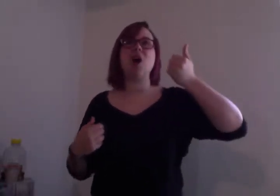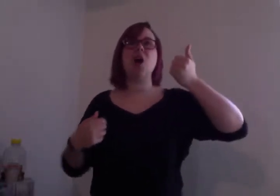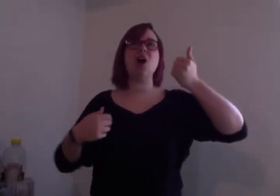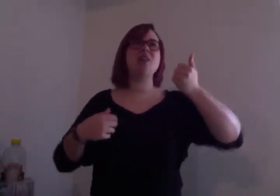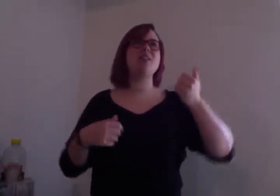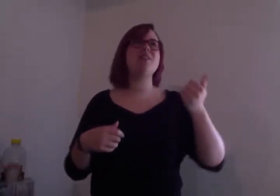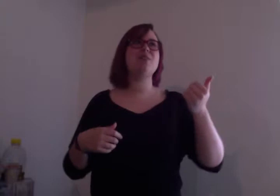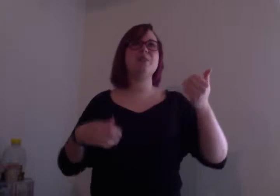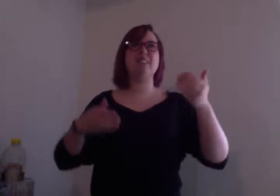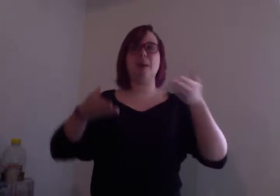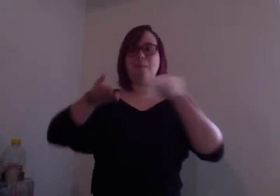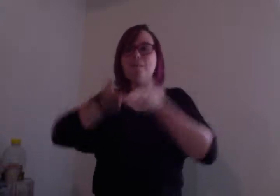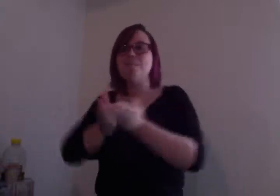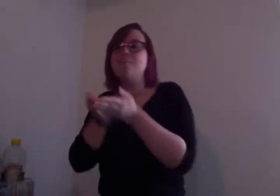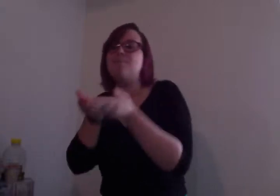Hook.